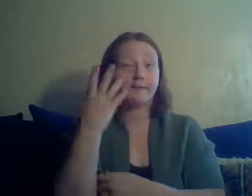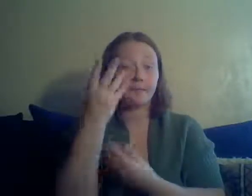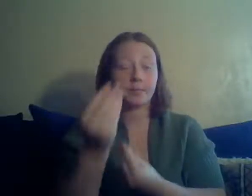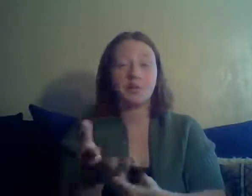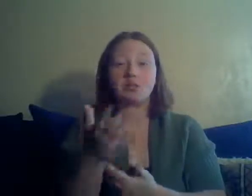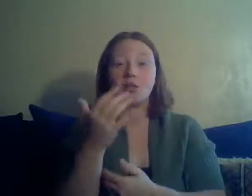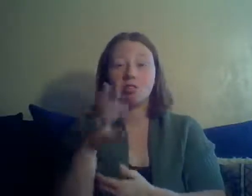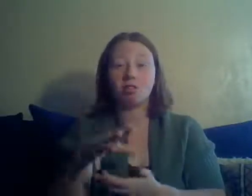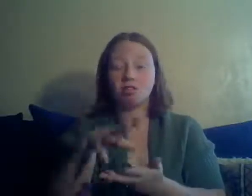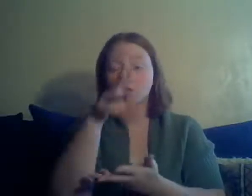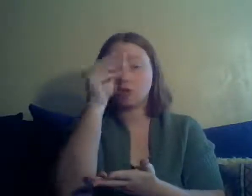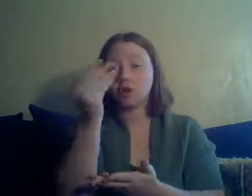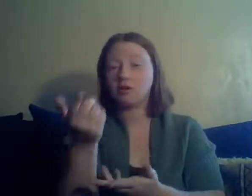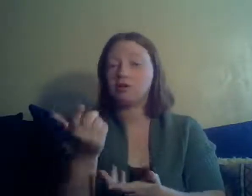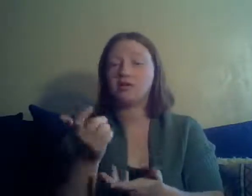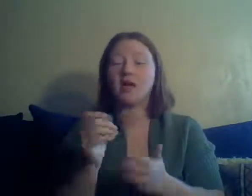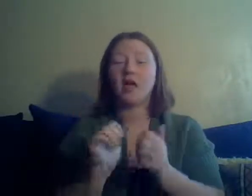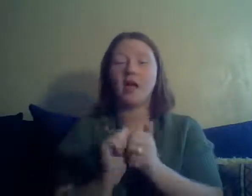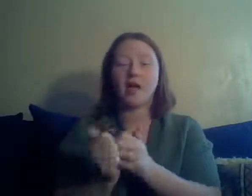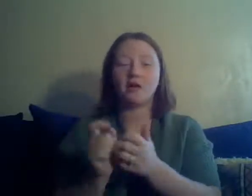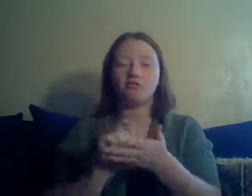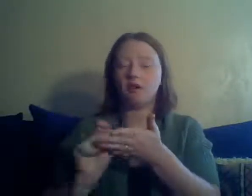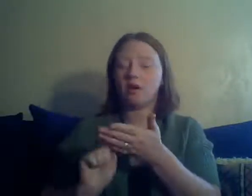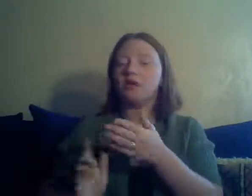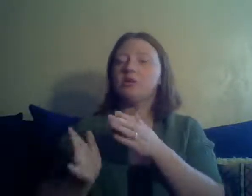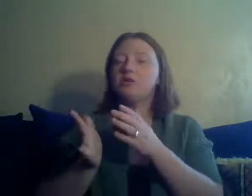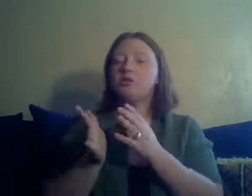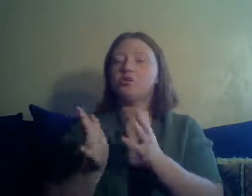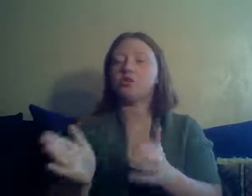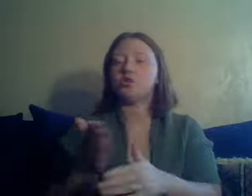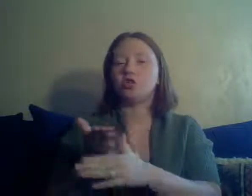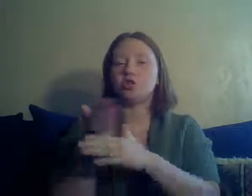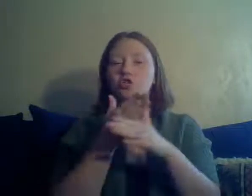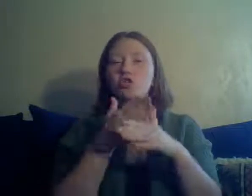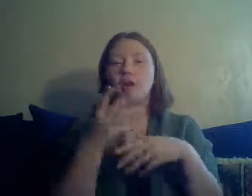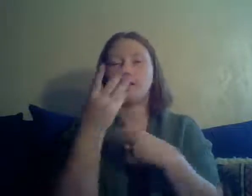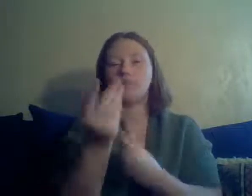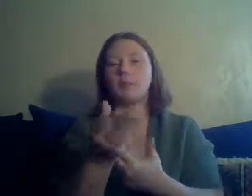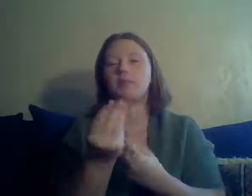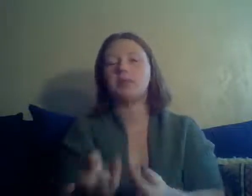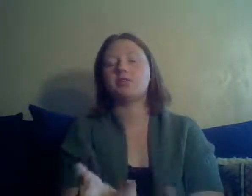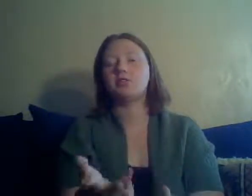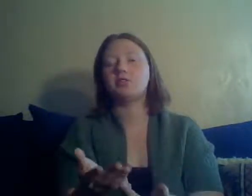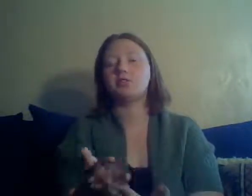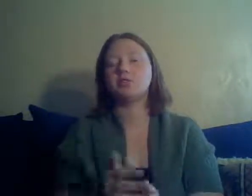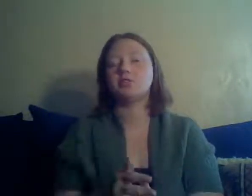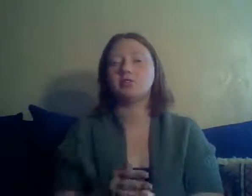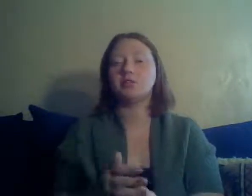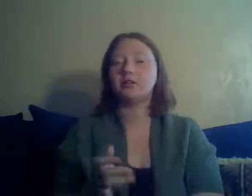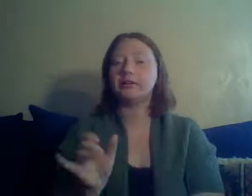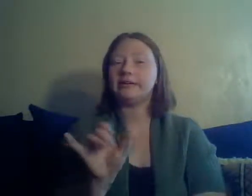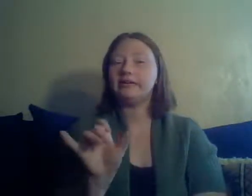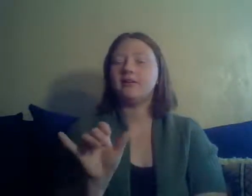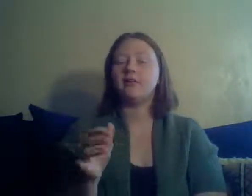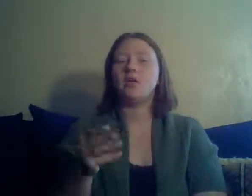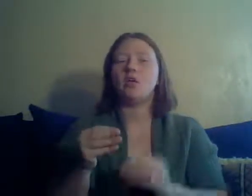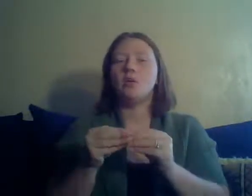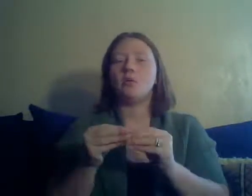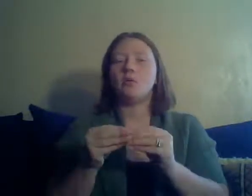I have one more example that I use with a more advanced class. These tend to be sophomore